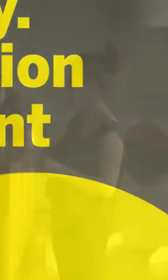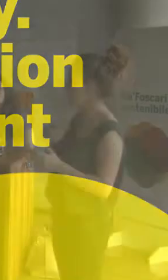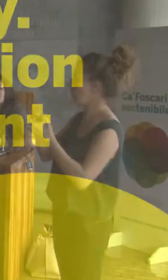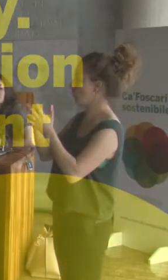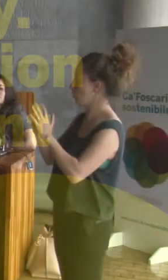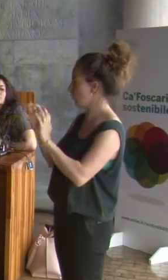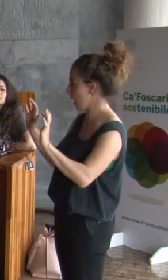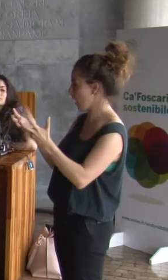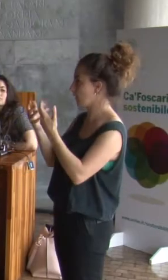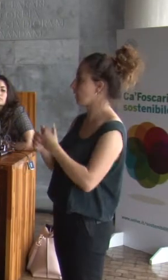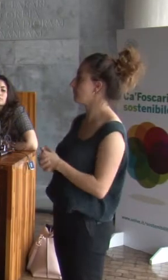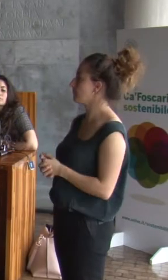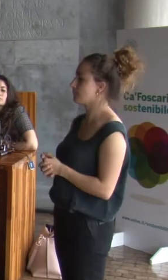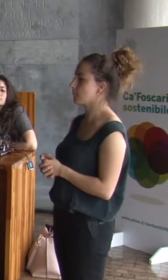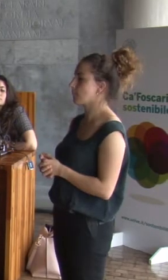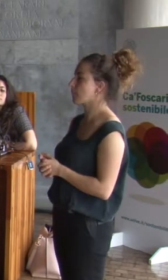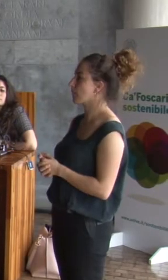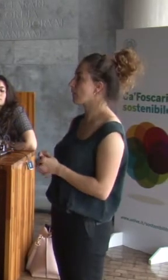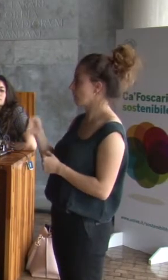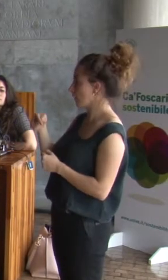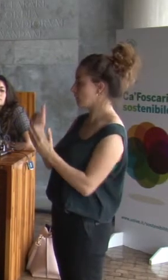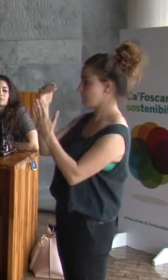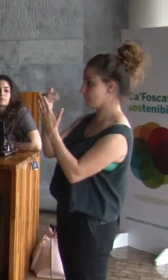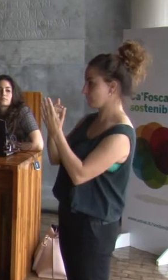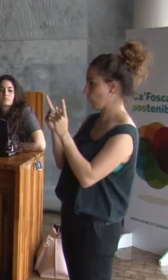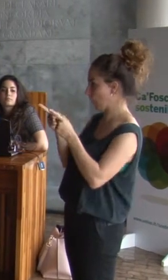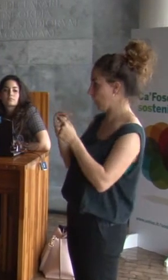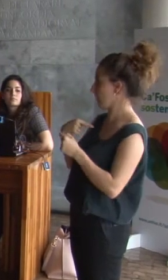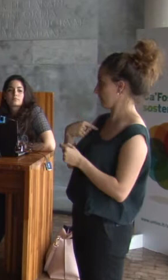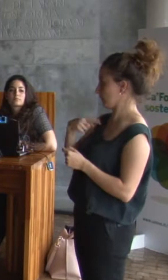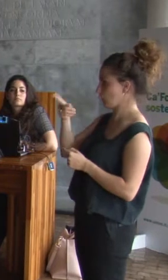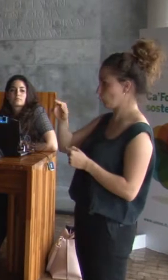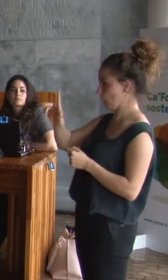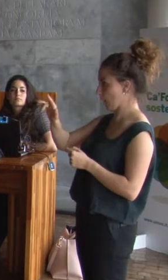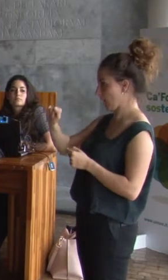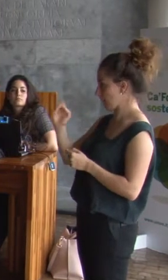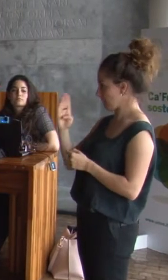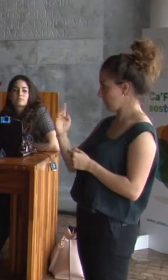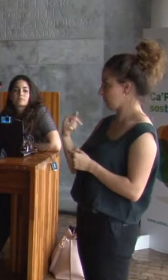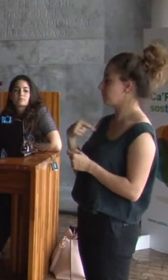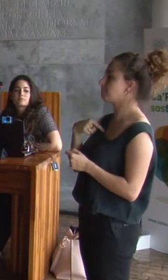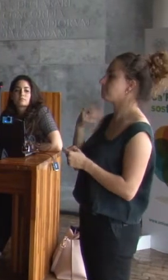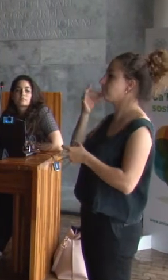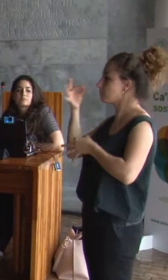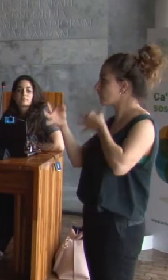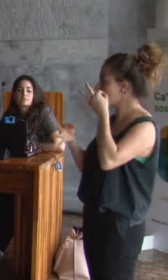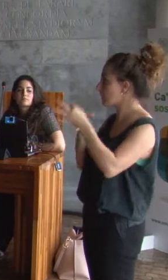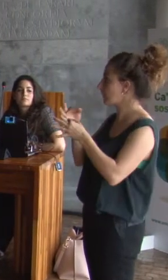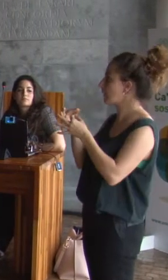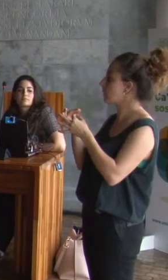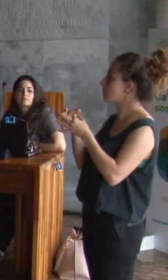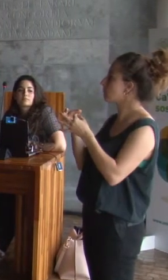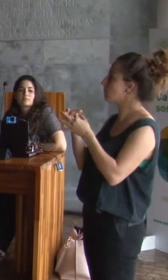art. So here's the plan for today. Giulia B, that's me. I'll give you some background on the link